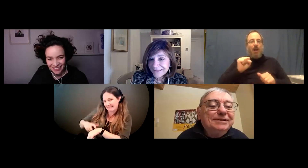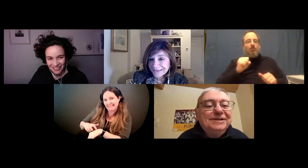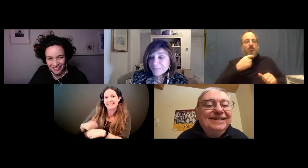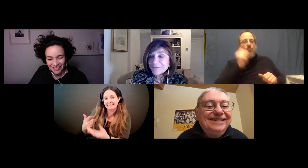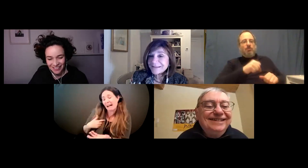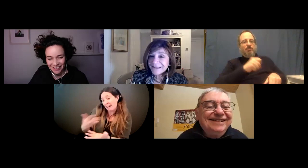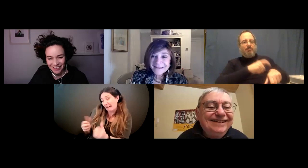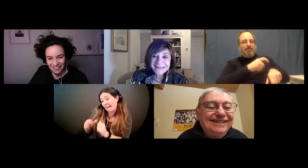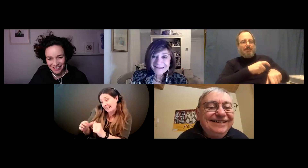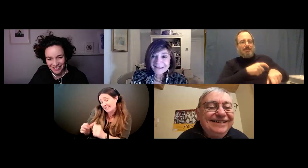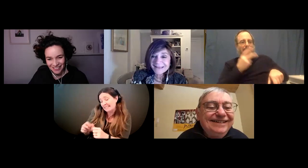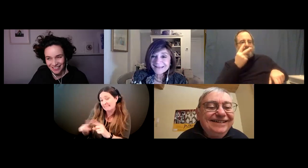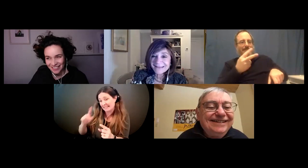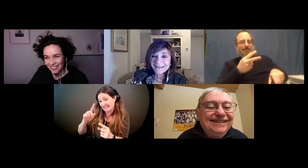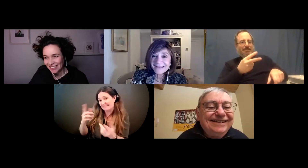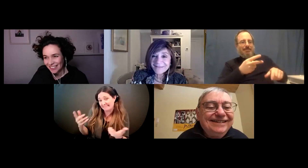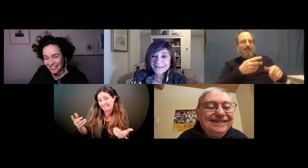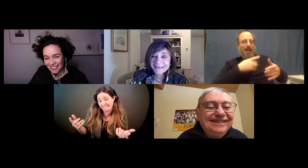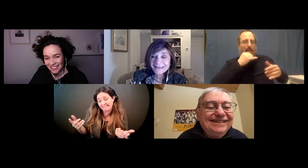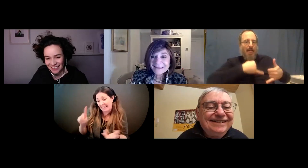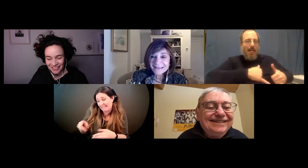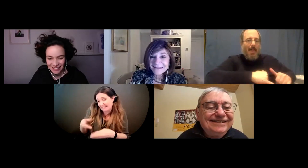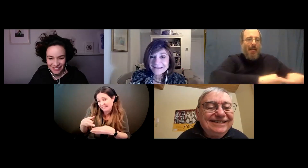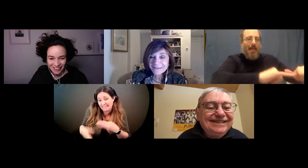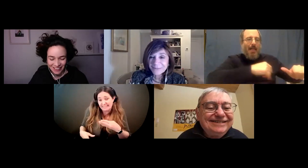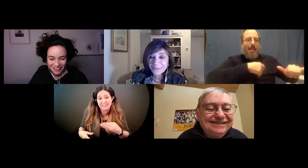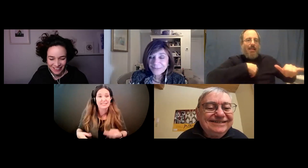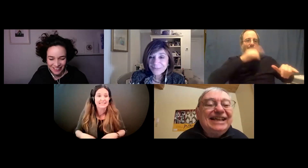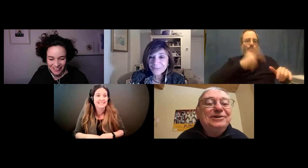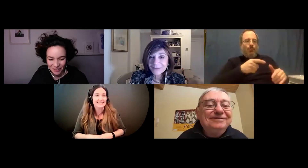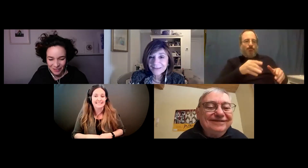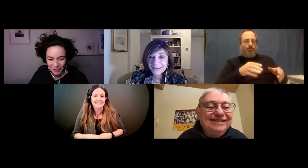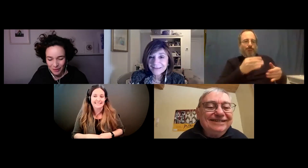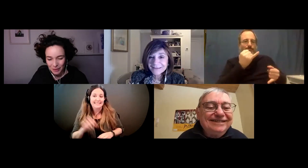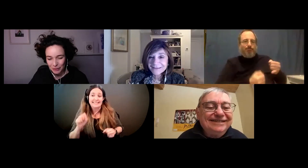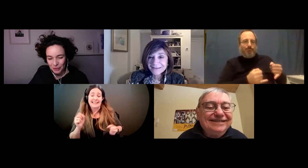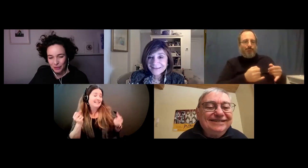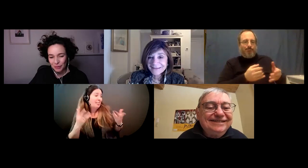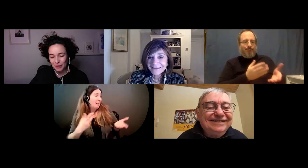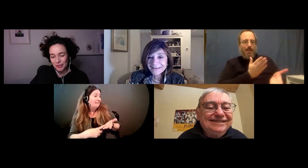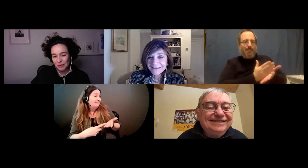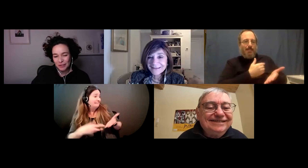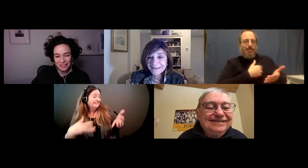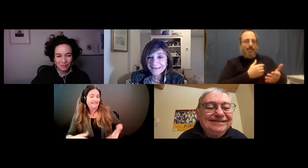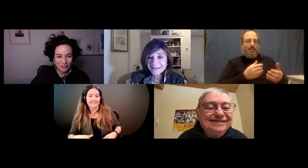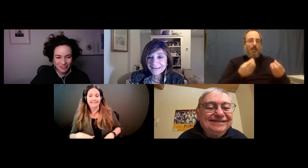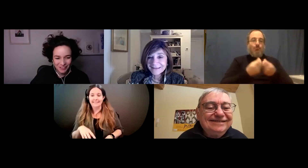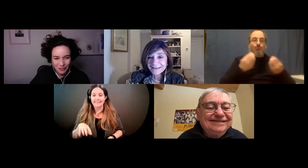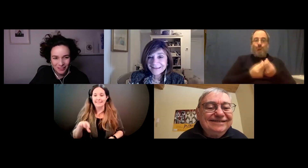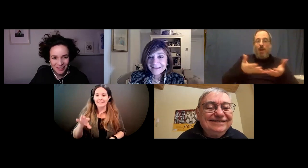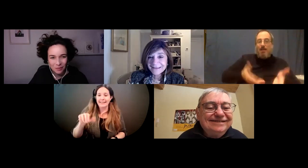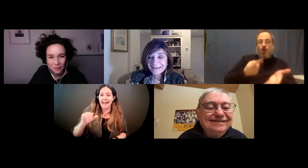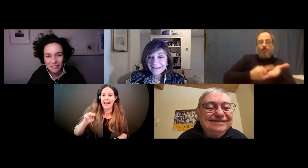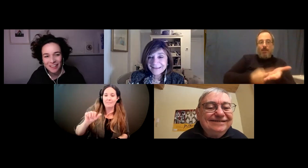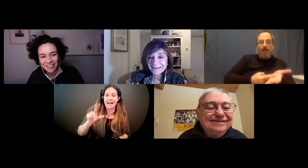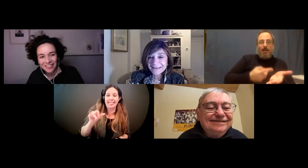but well, there's a lot to discuss. There's a lot, obviously, to discuss. Thank you. Yes, I wish we could pursue, but we will lose our interpreters in a minute,